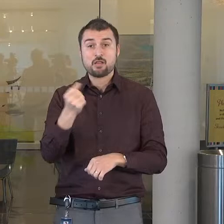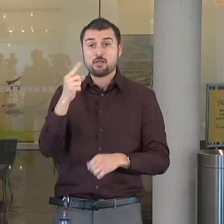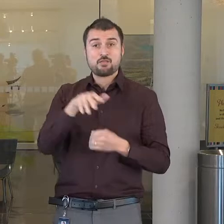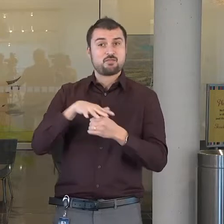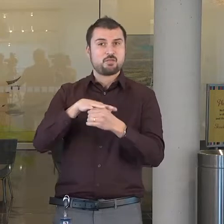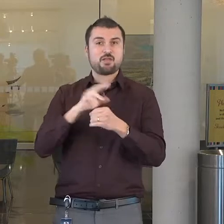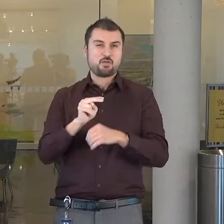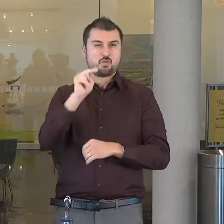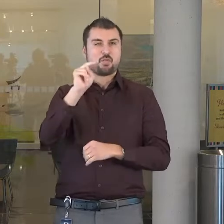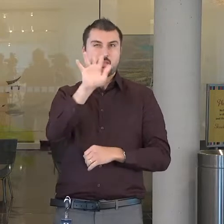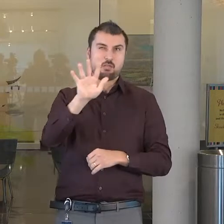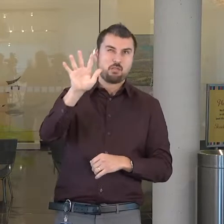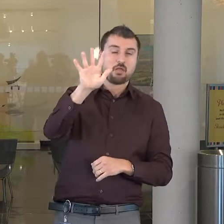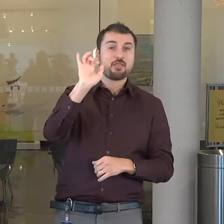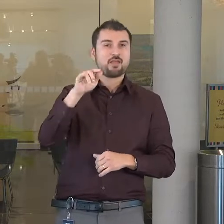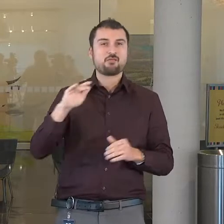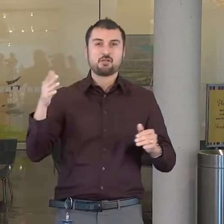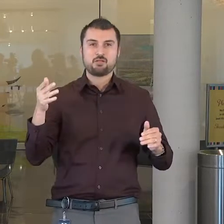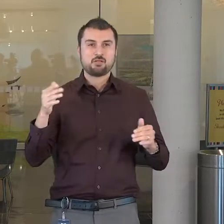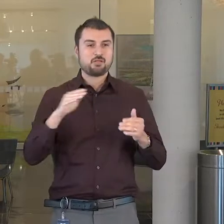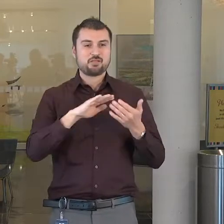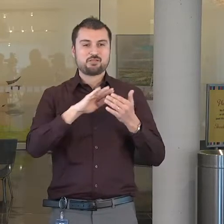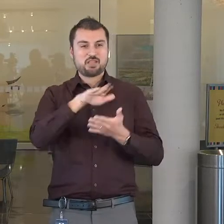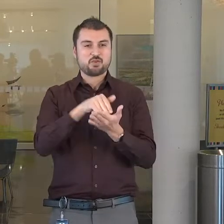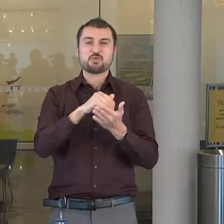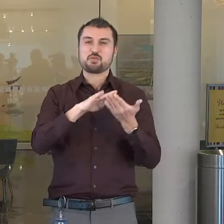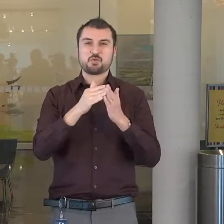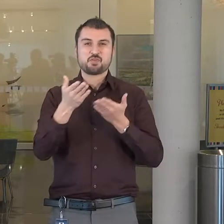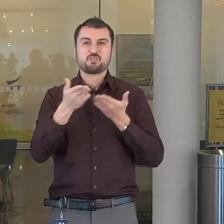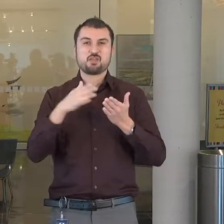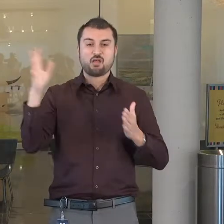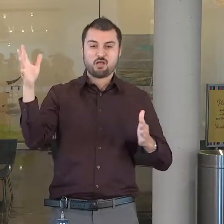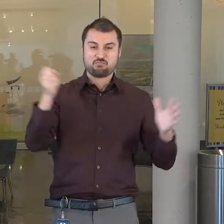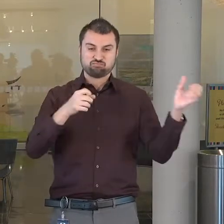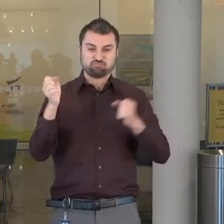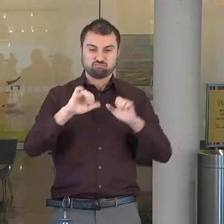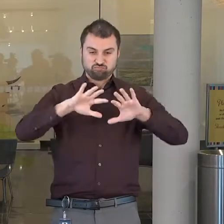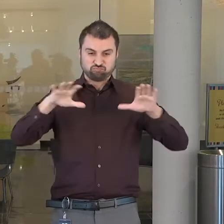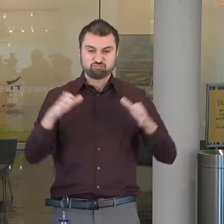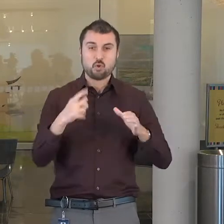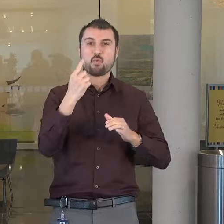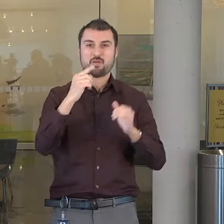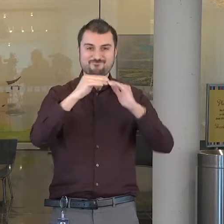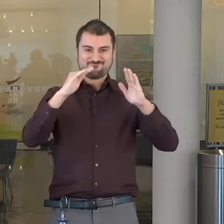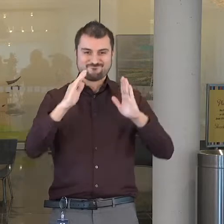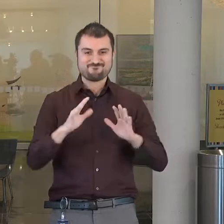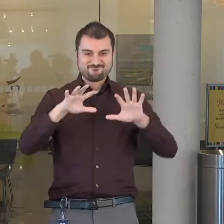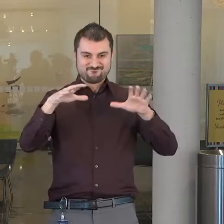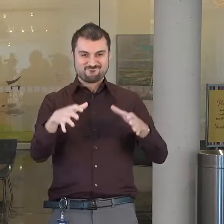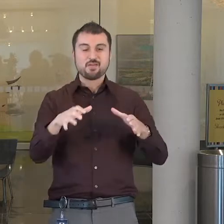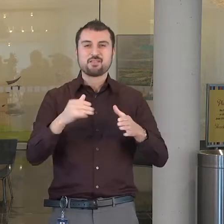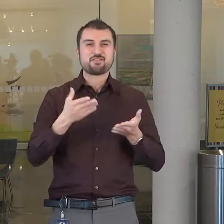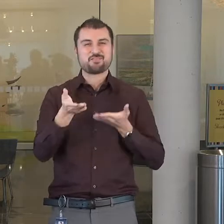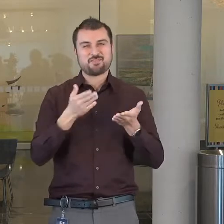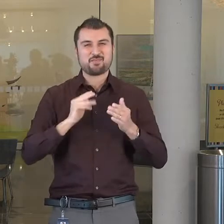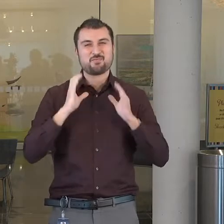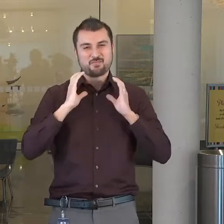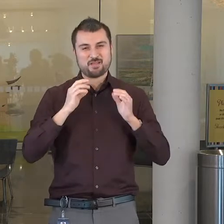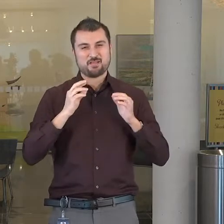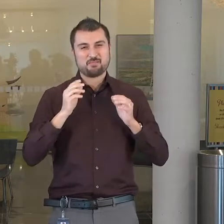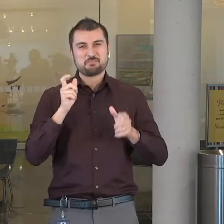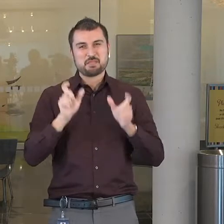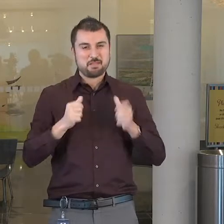North End will bring together essential community services all under one roof to better serve our residents. So some of the things that the new facility will